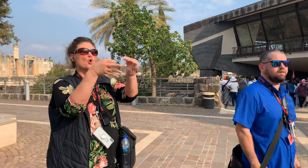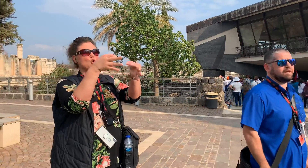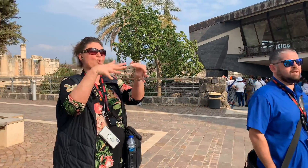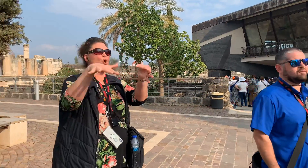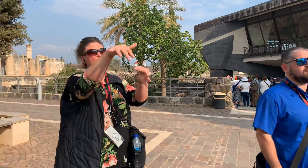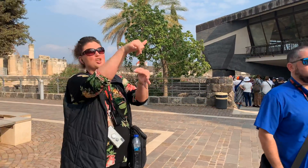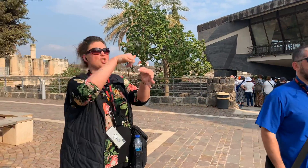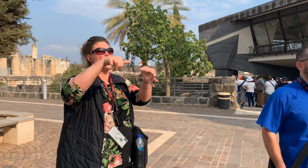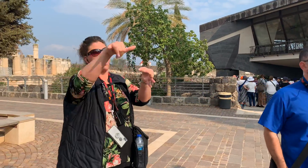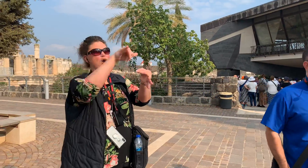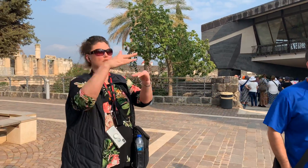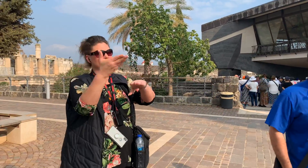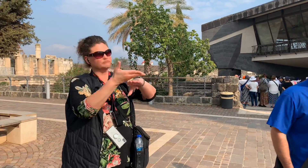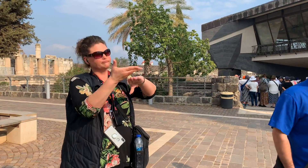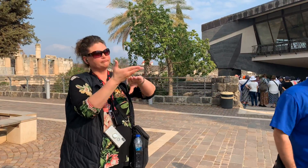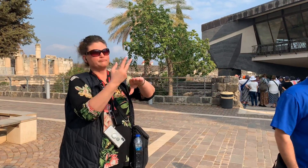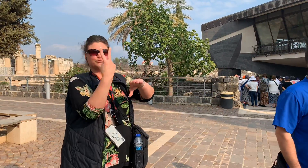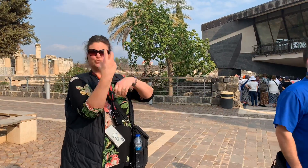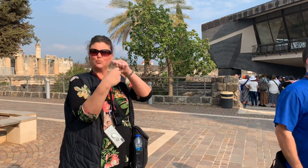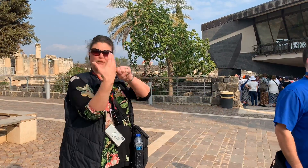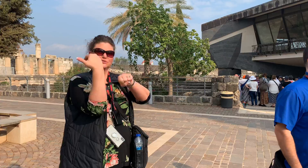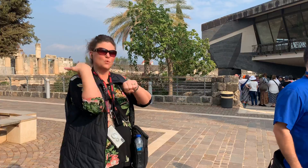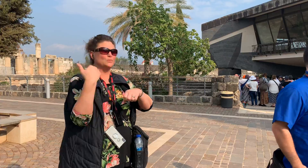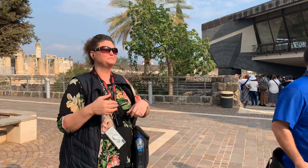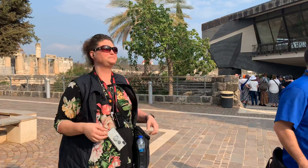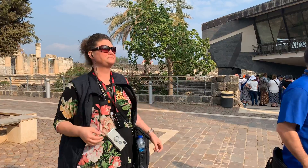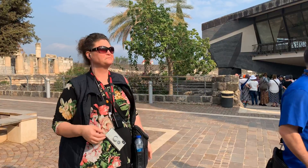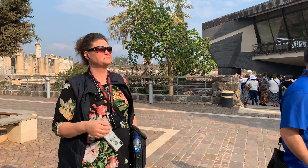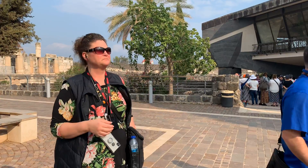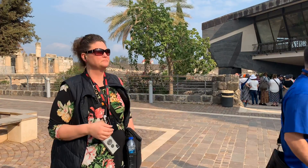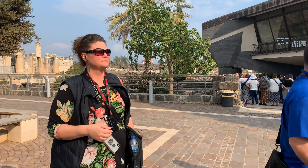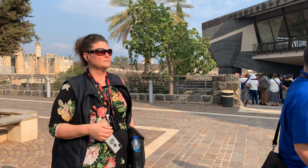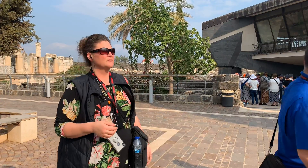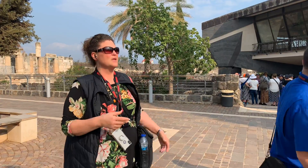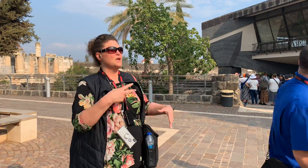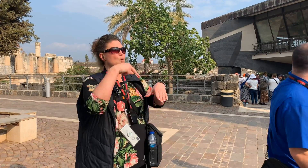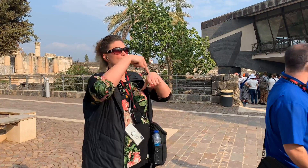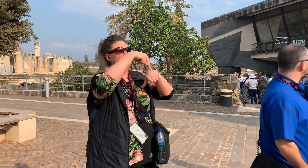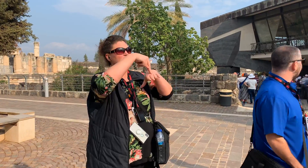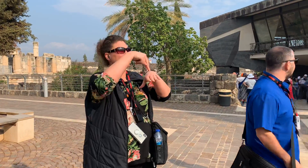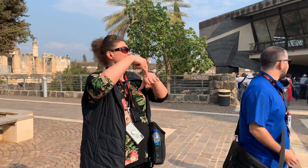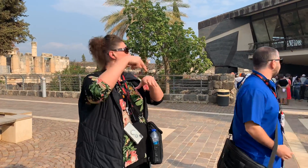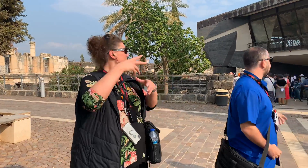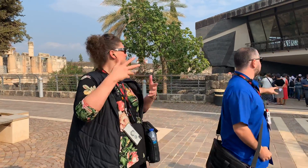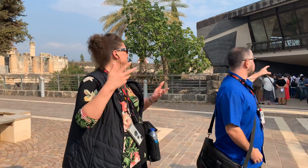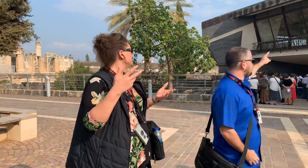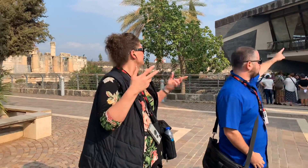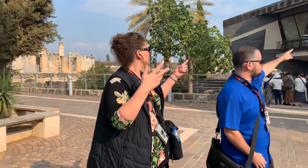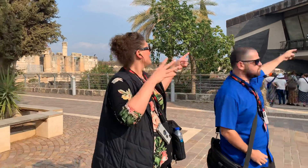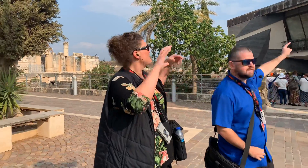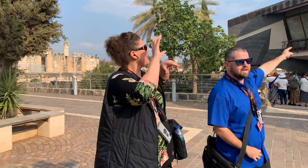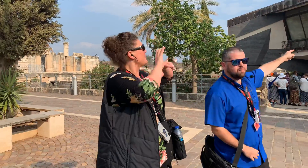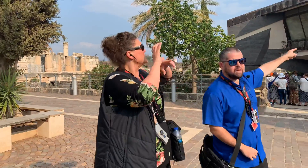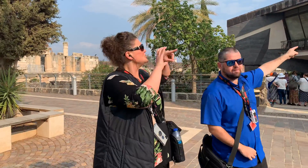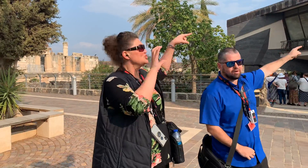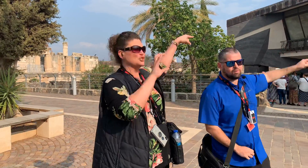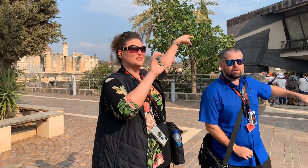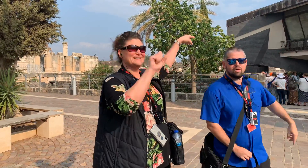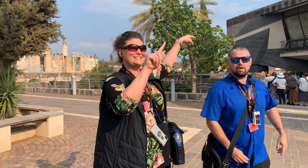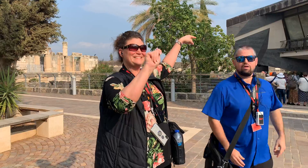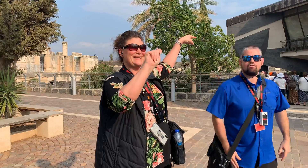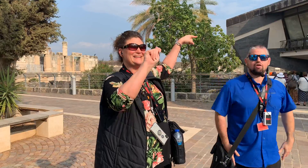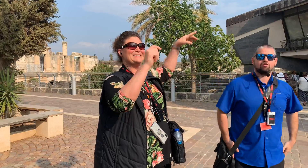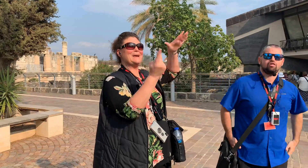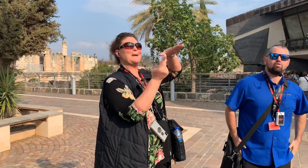was renovated a few years ago. Okay, and we're standing by the Church of St.